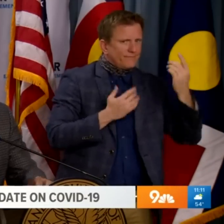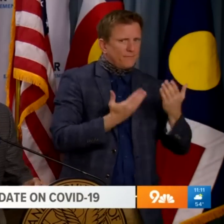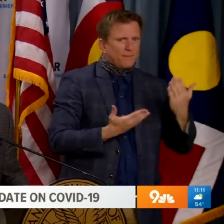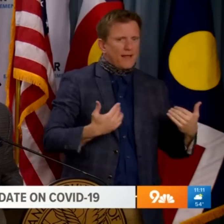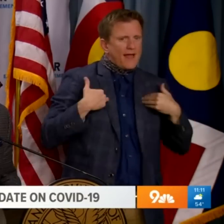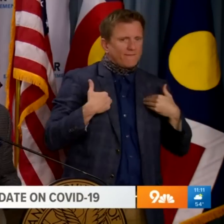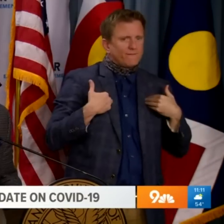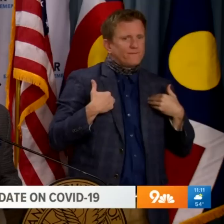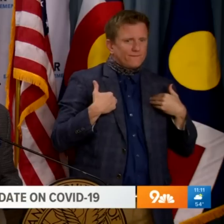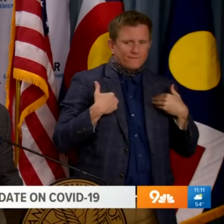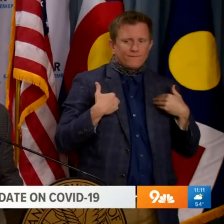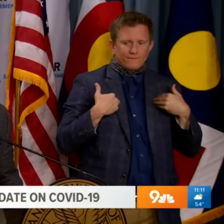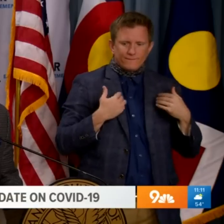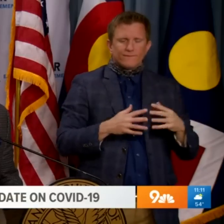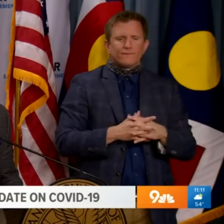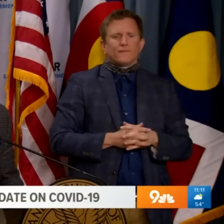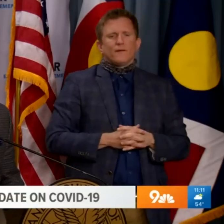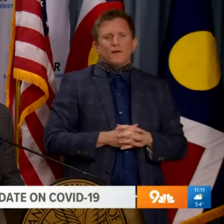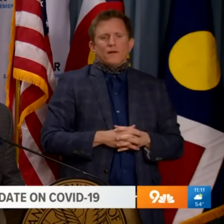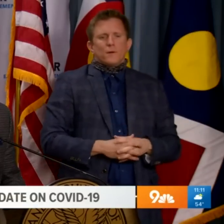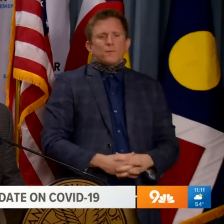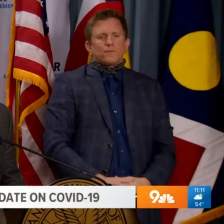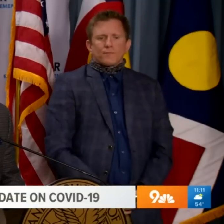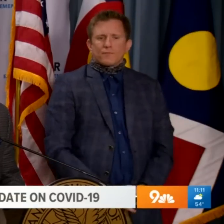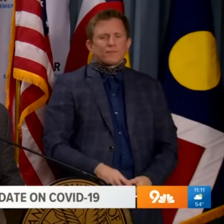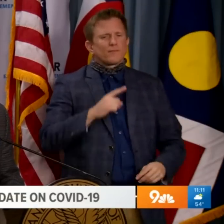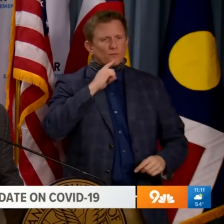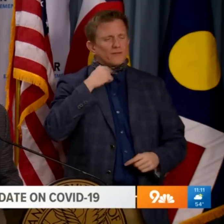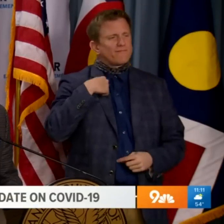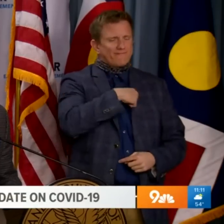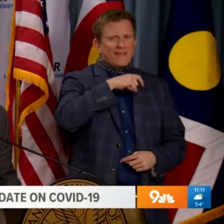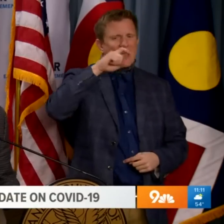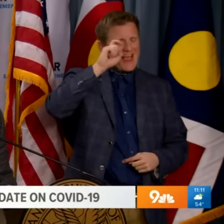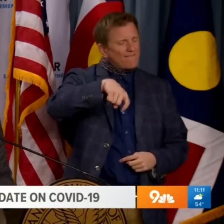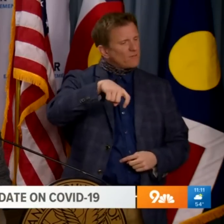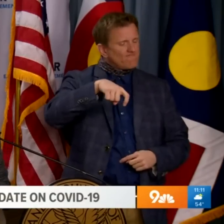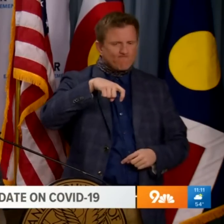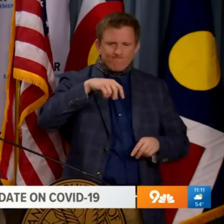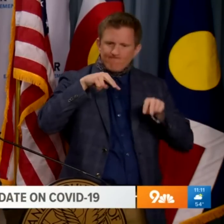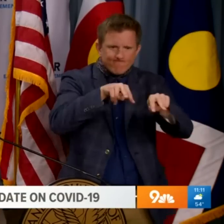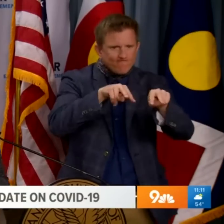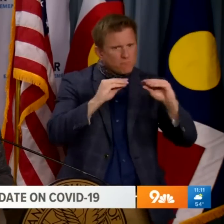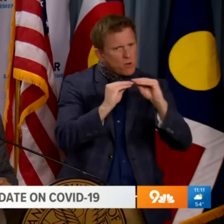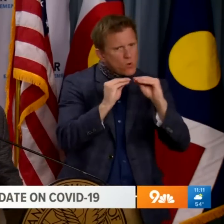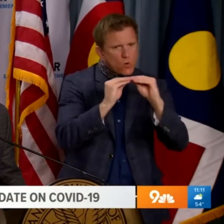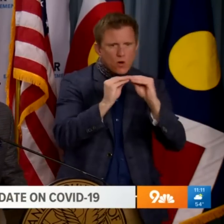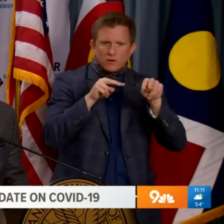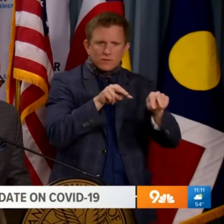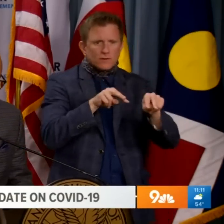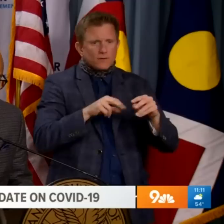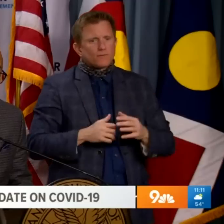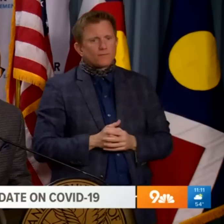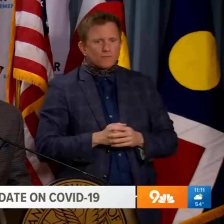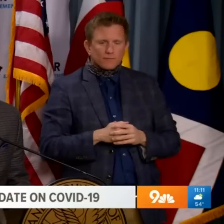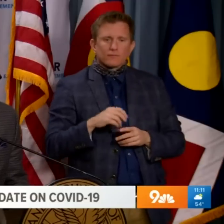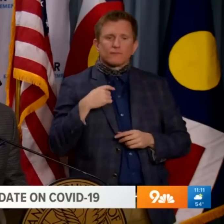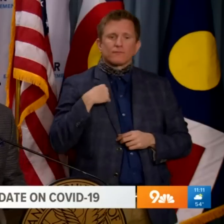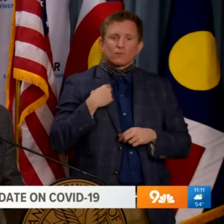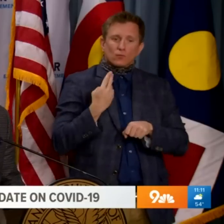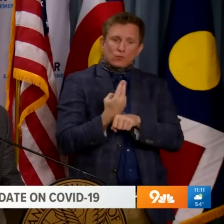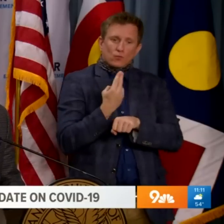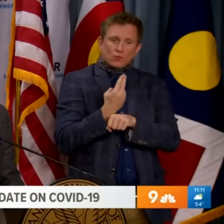Yet as of this morning, 26 of these facilities have at least two positive cases among their patients, and 49 have at